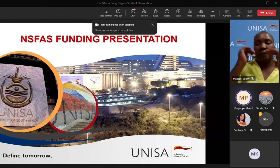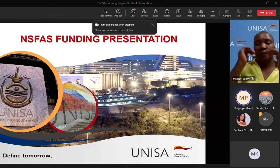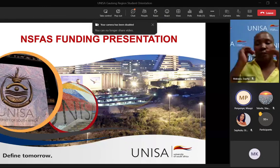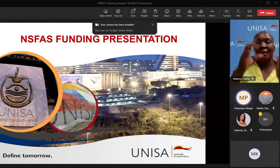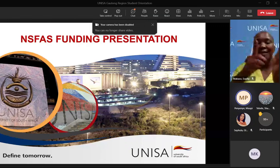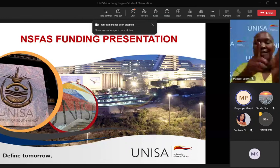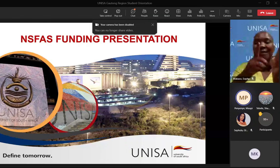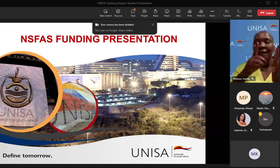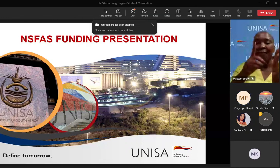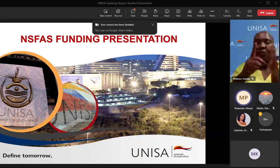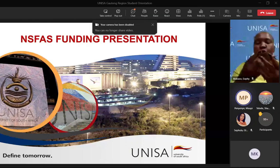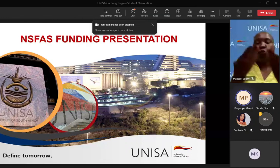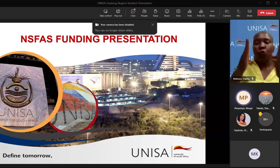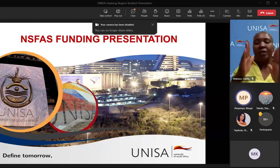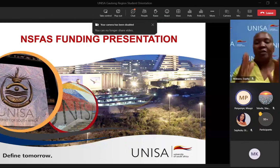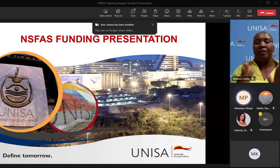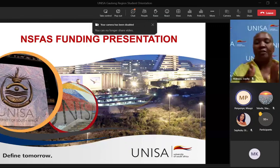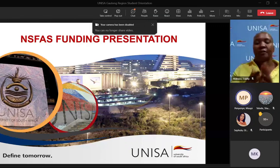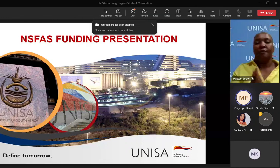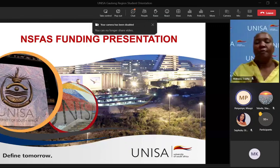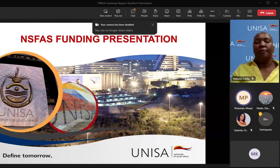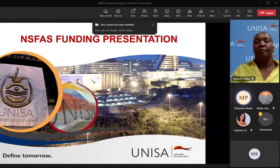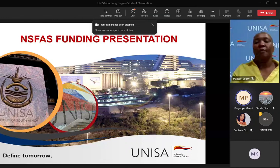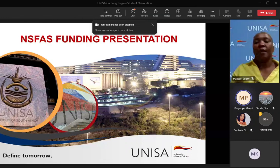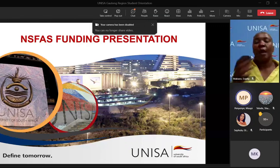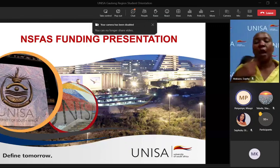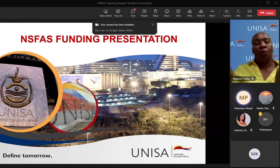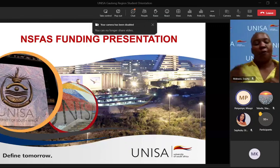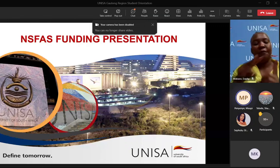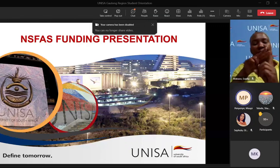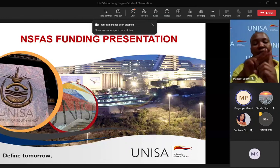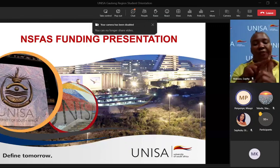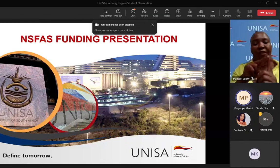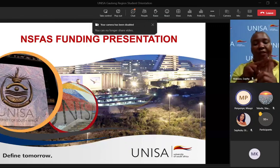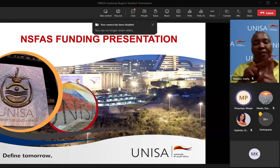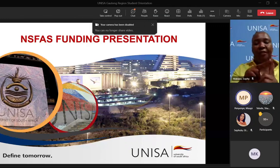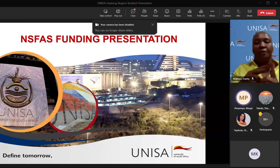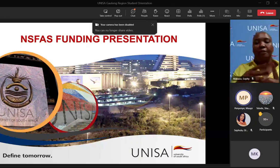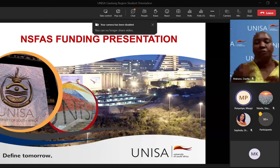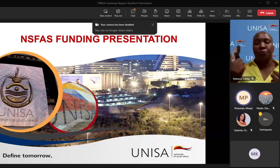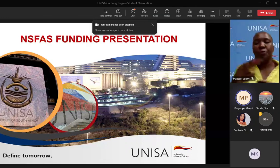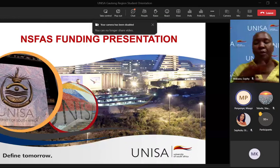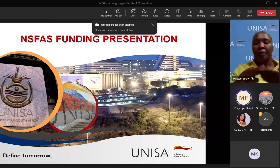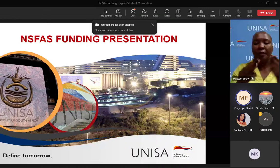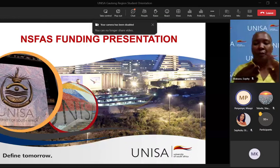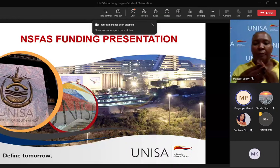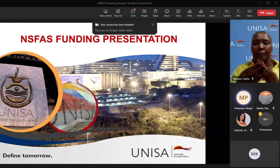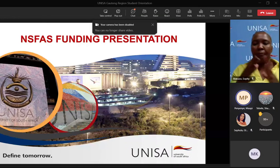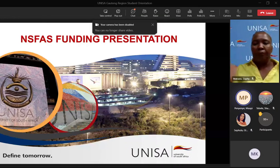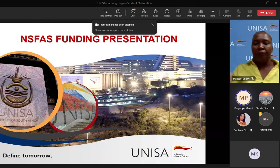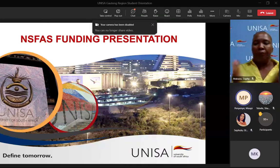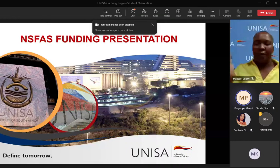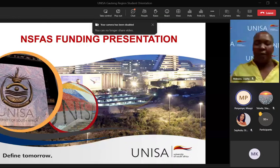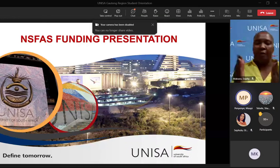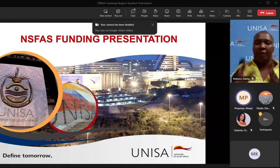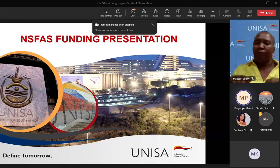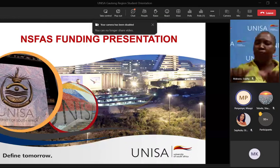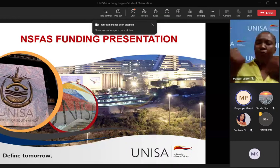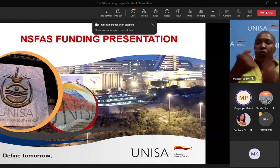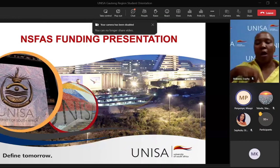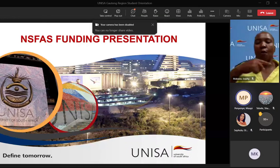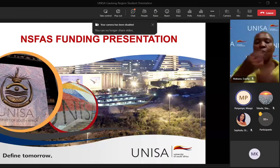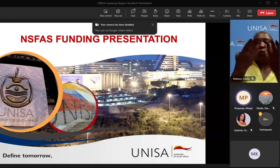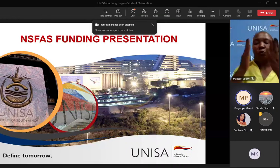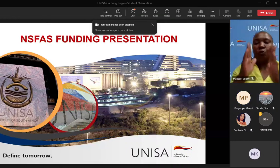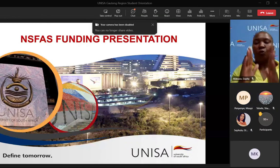students our vision is to be a beacon of the great hope and Excellence to our students